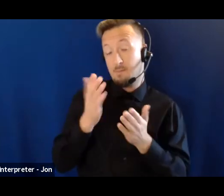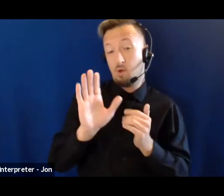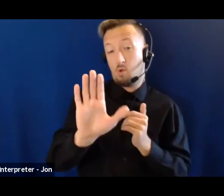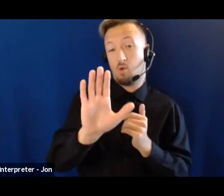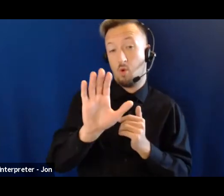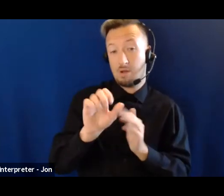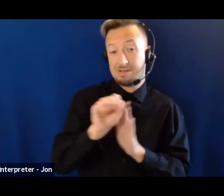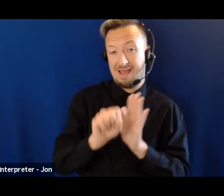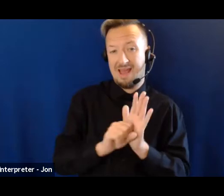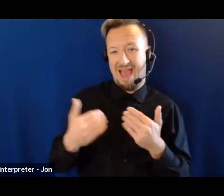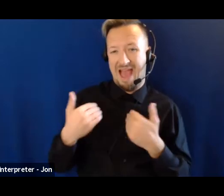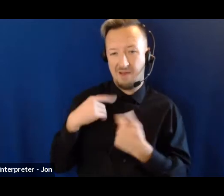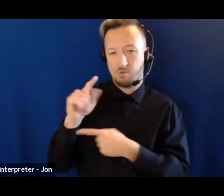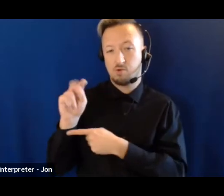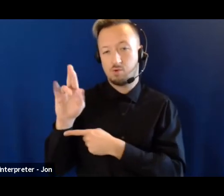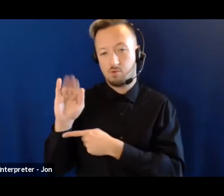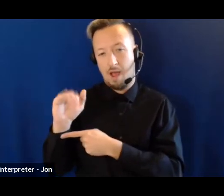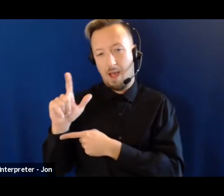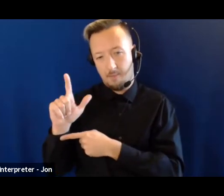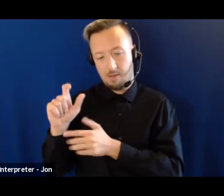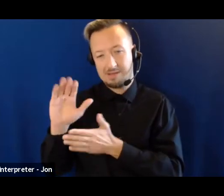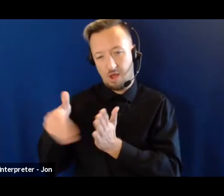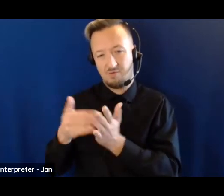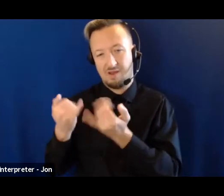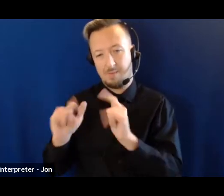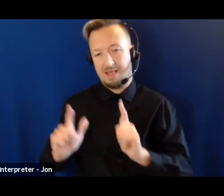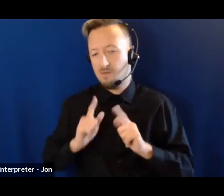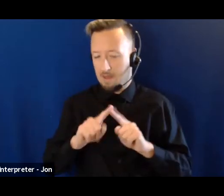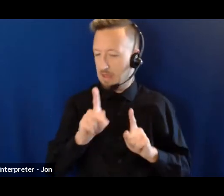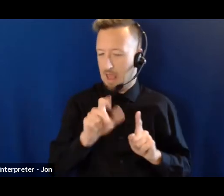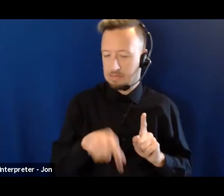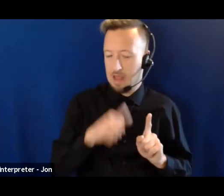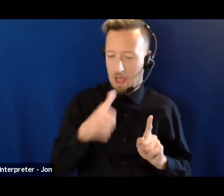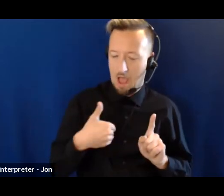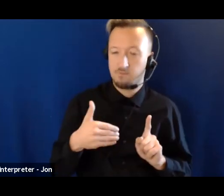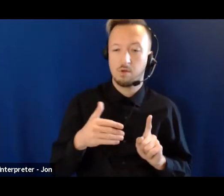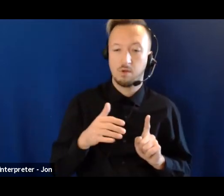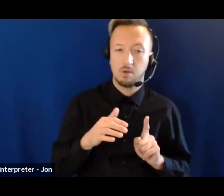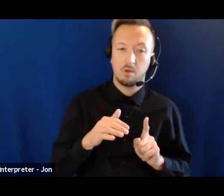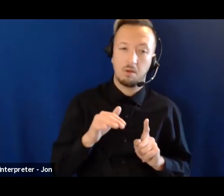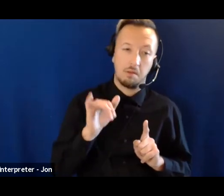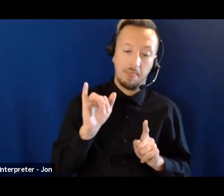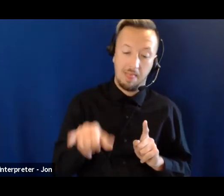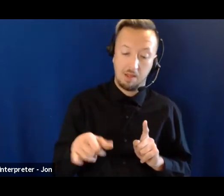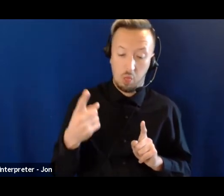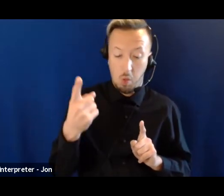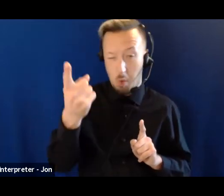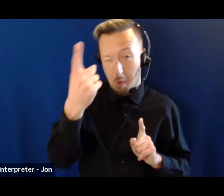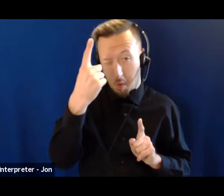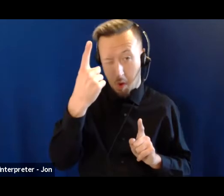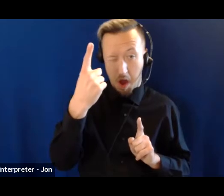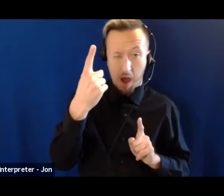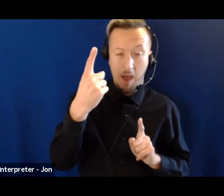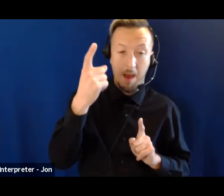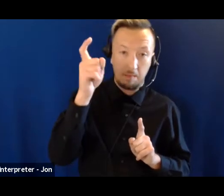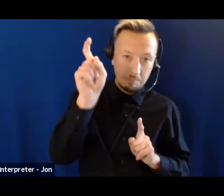tribal Centers for Independent Living. Kansas is not one of those. So that is really our only technical one that we absolutely